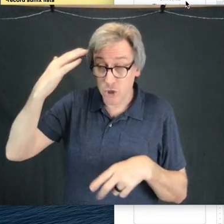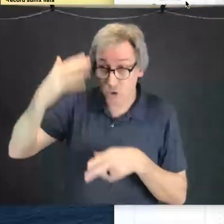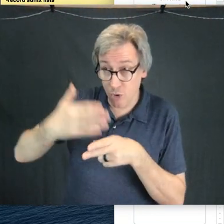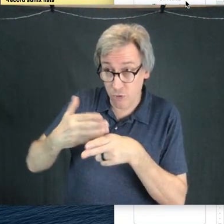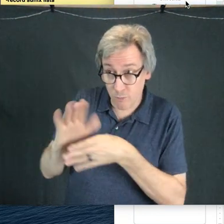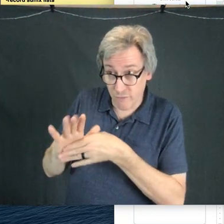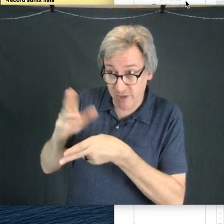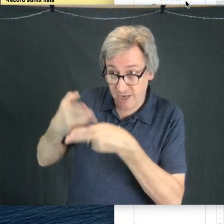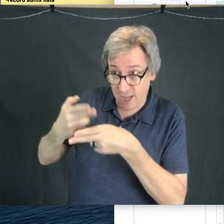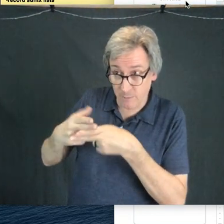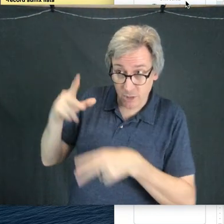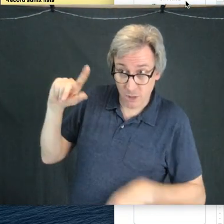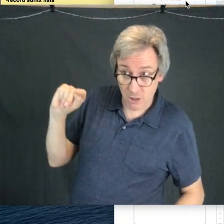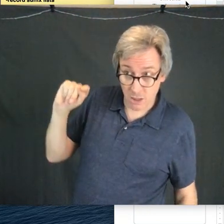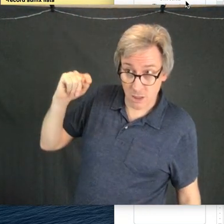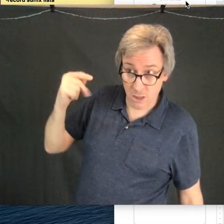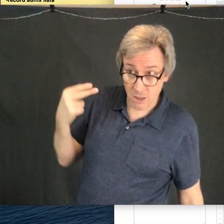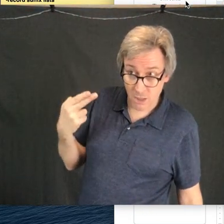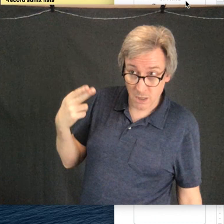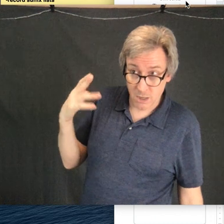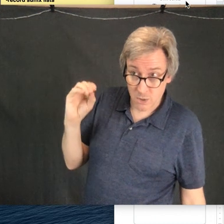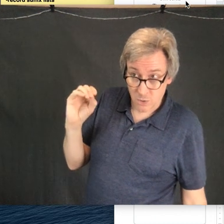hey, you know the movie named,